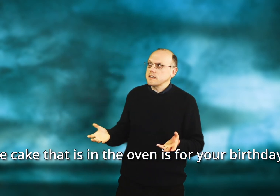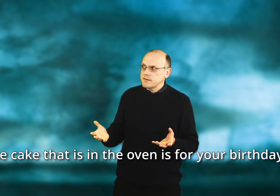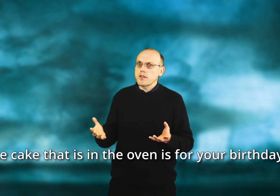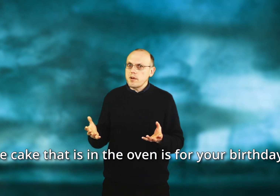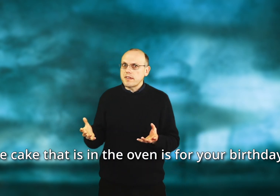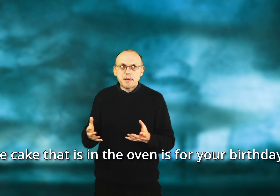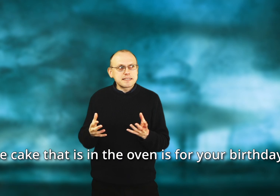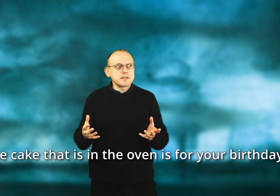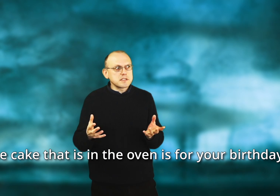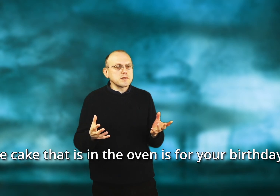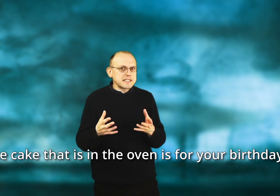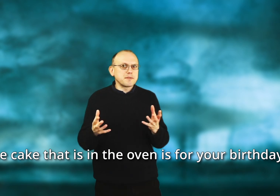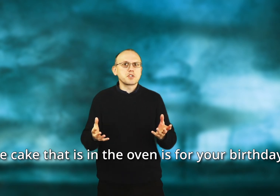for your birthday makes sense on its own, that's for sure.